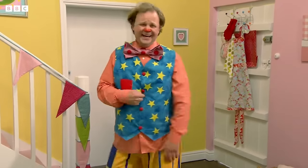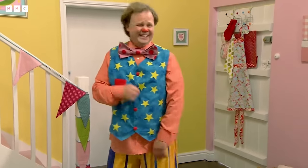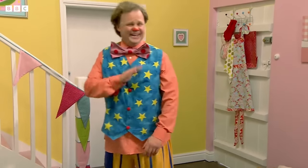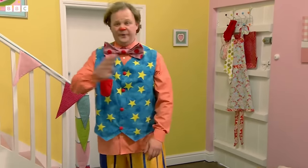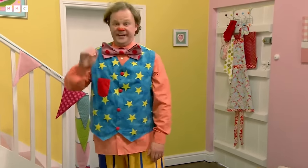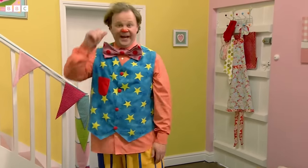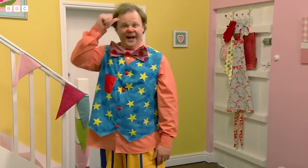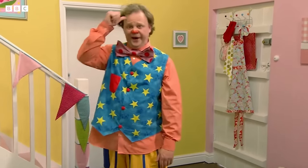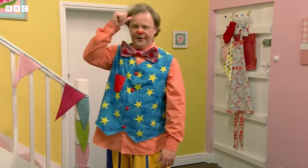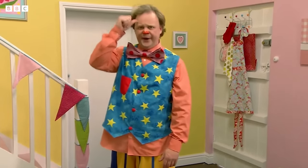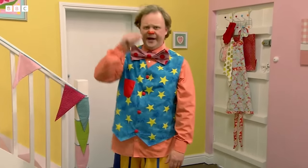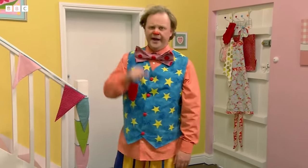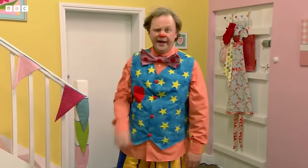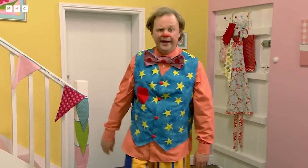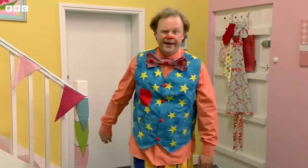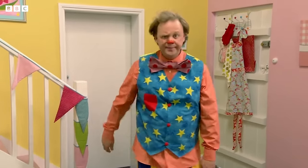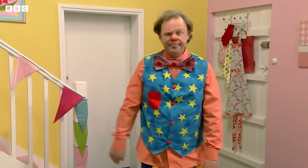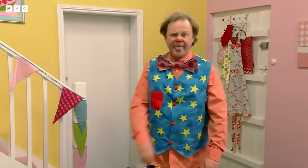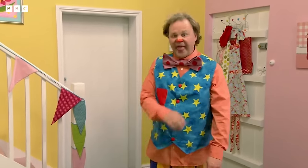I don't know!